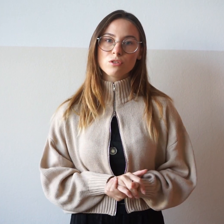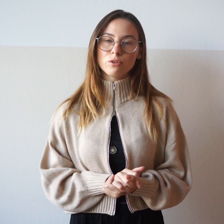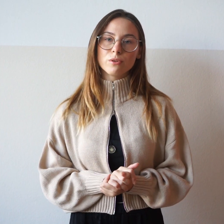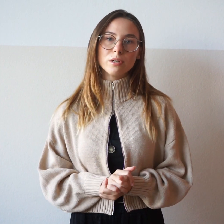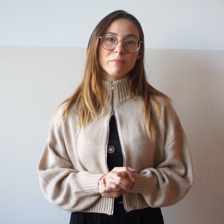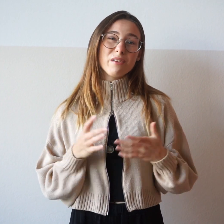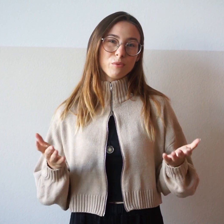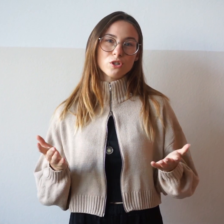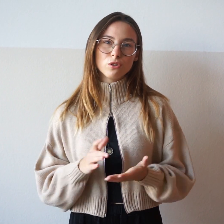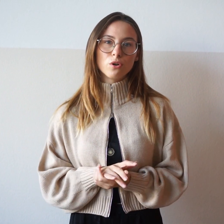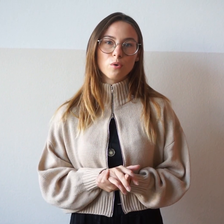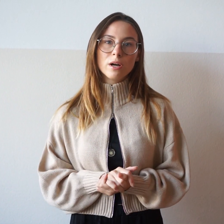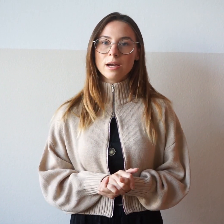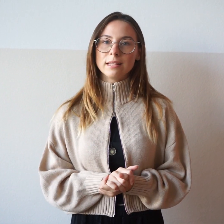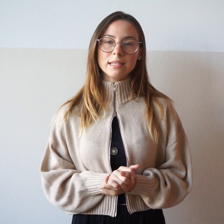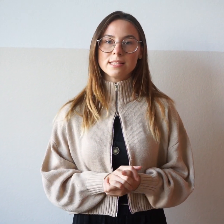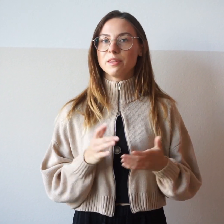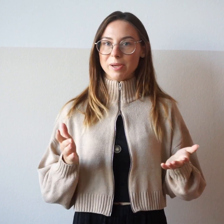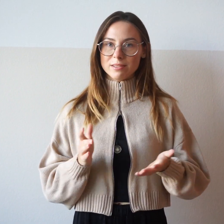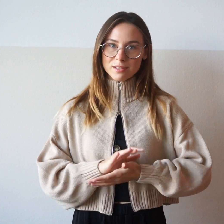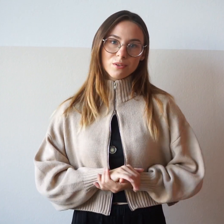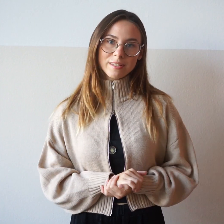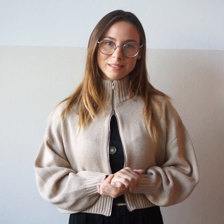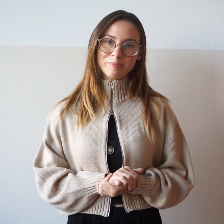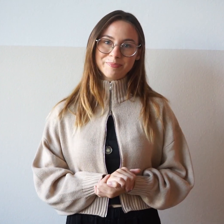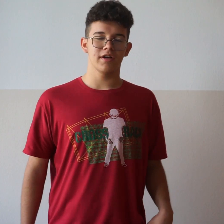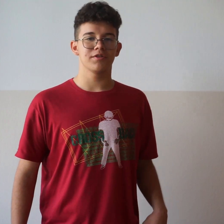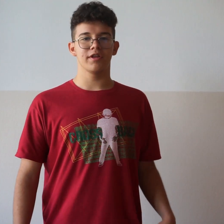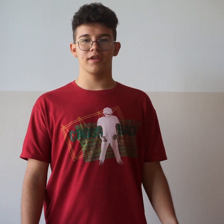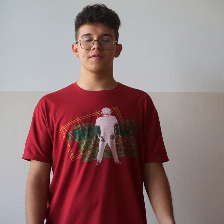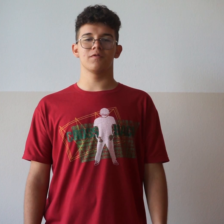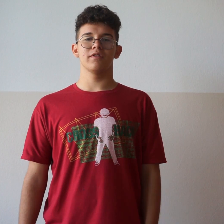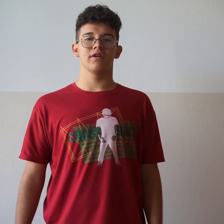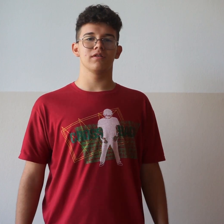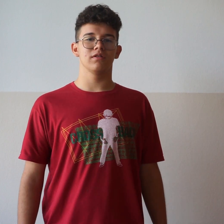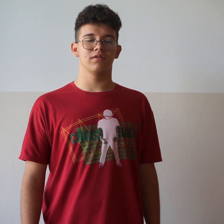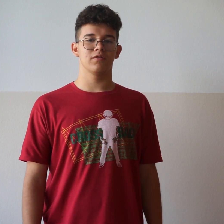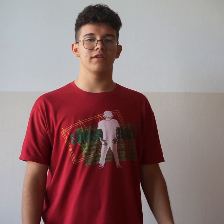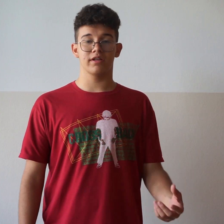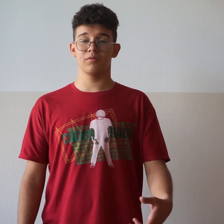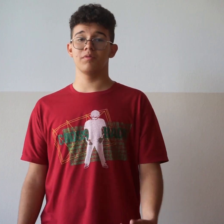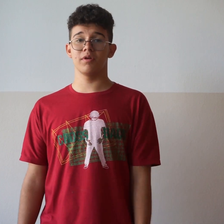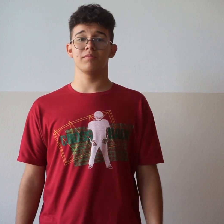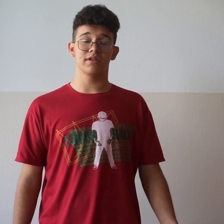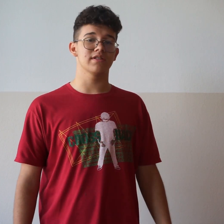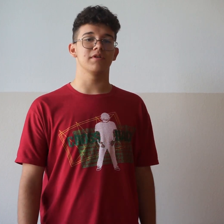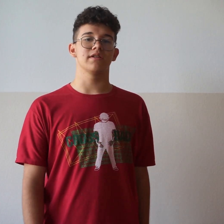so everyone should know at least the basics of it. Here are 3 tips for interacting with people with mental disabilities.